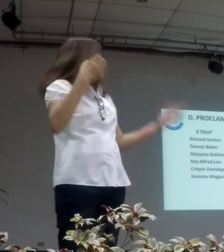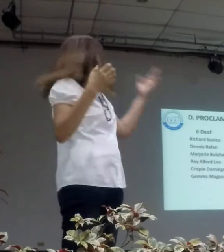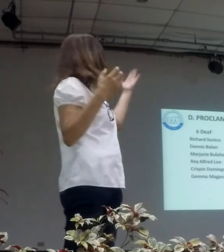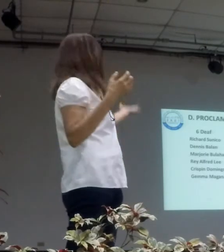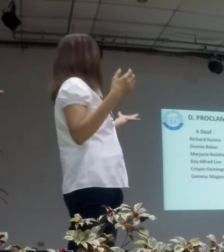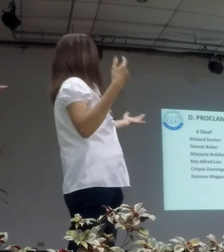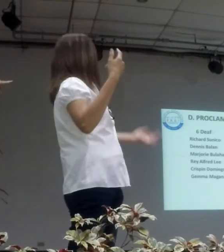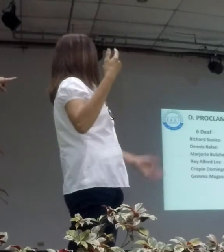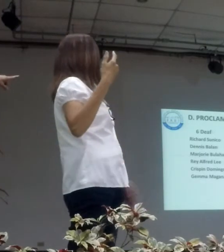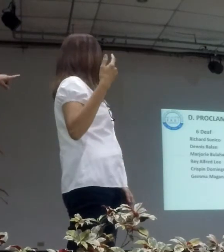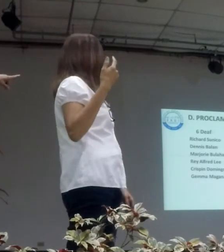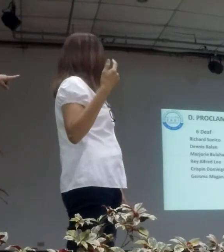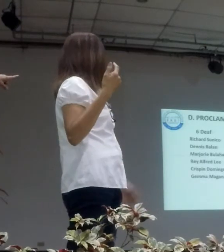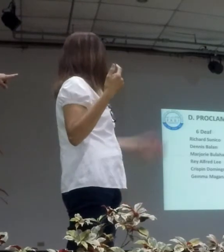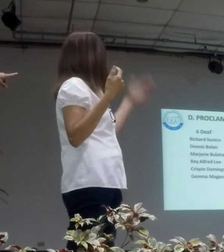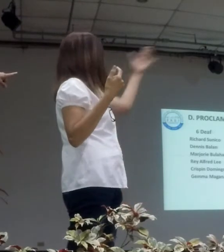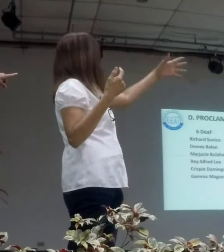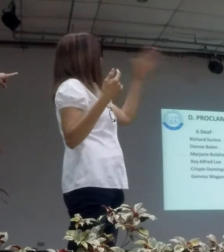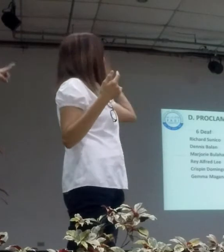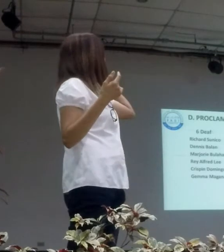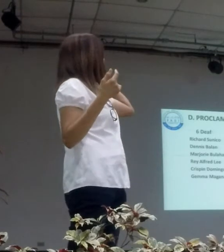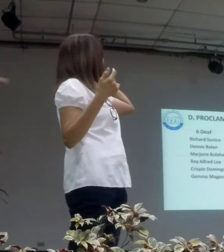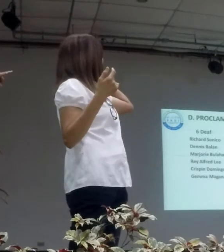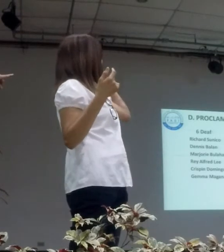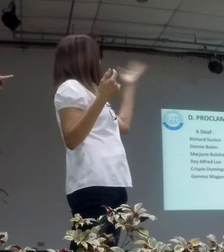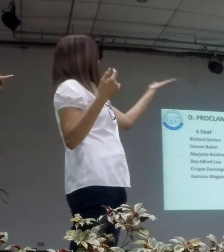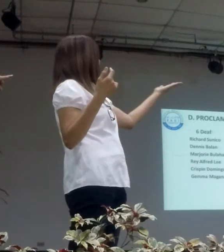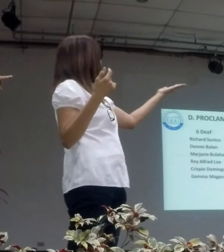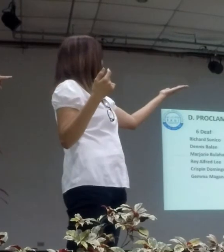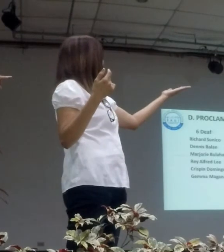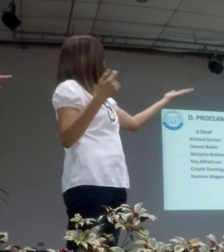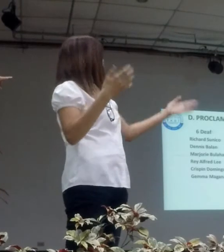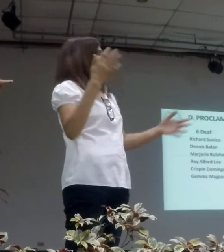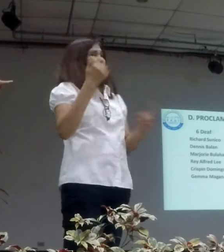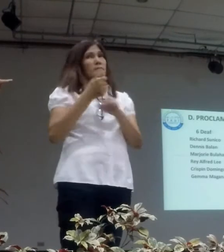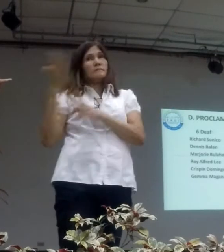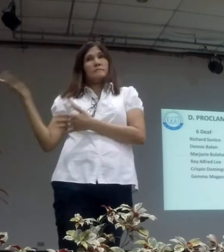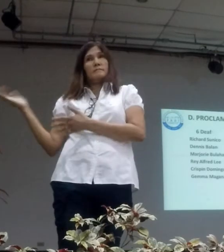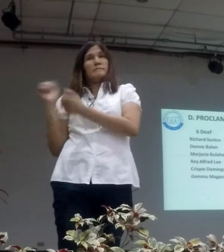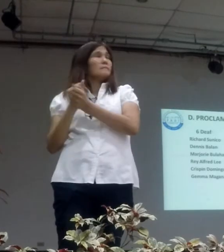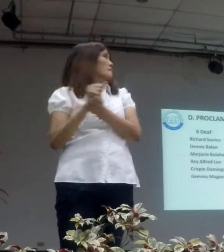Gemma. And then in hearing, that's myself, Mrs.